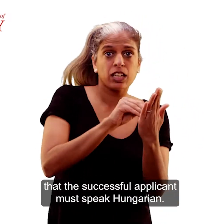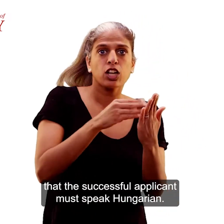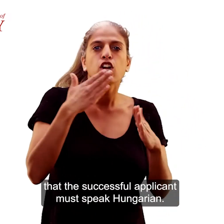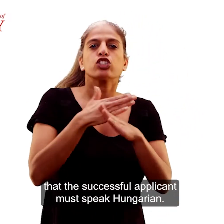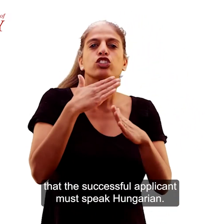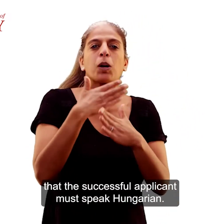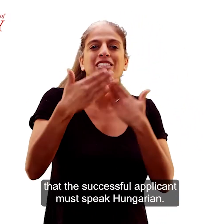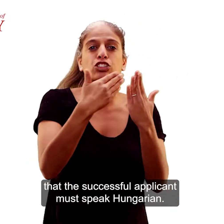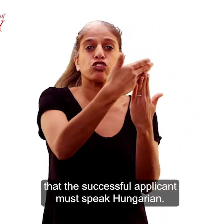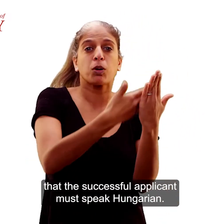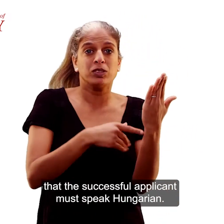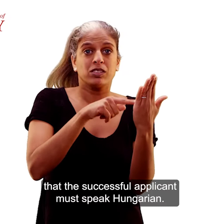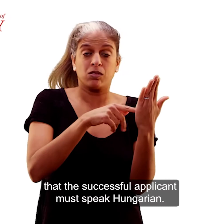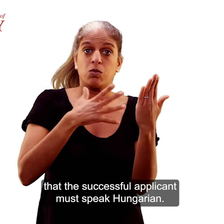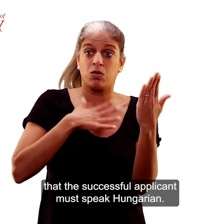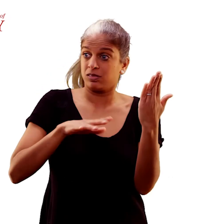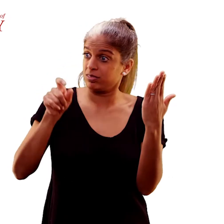applicant must speak Hungarian.